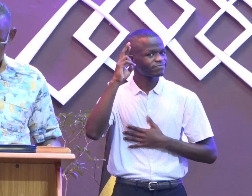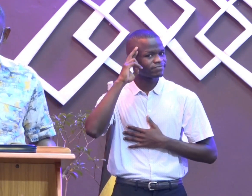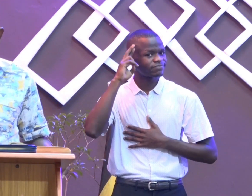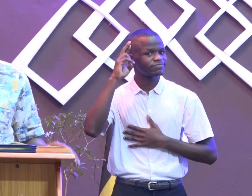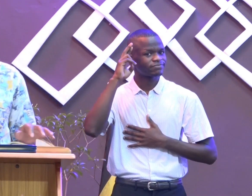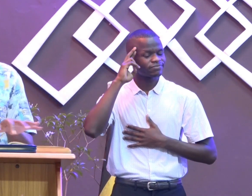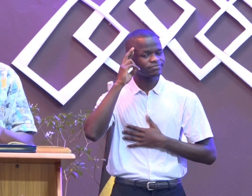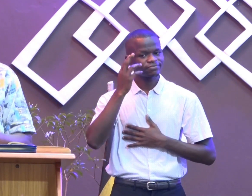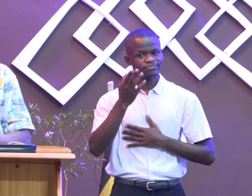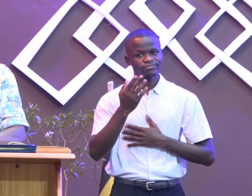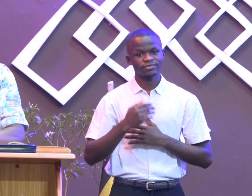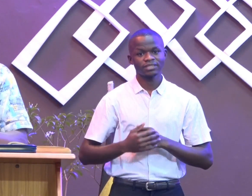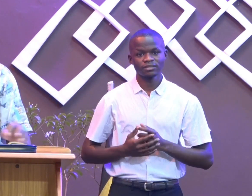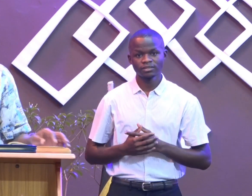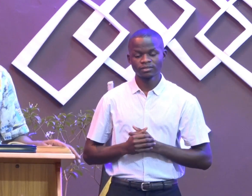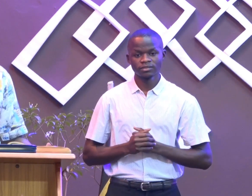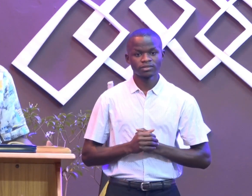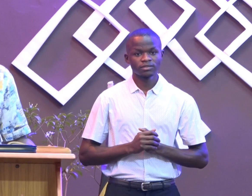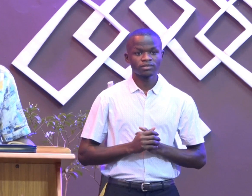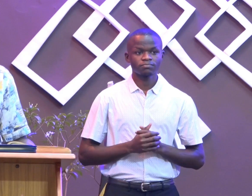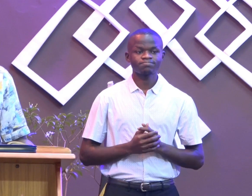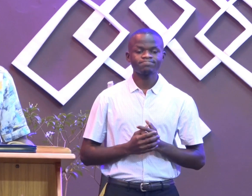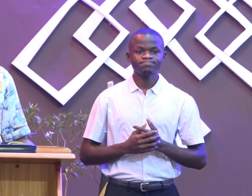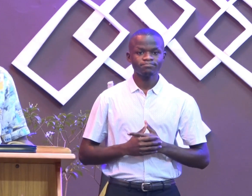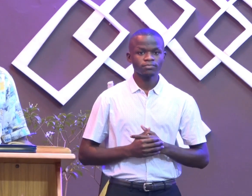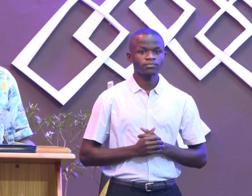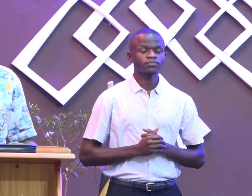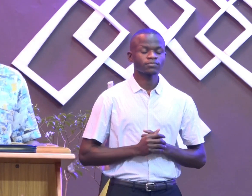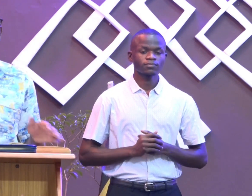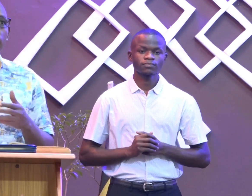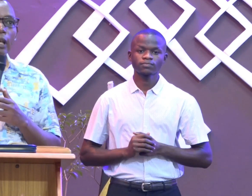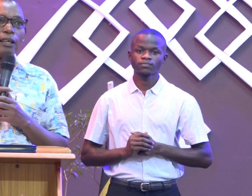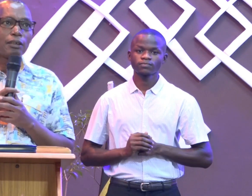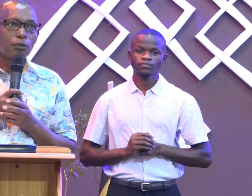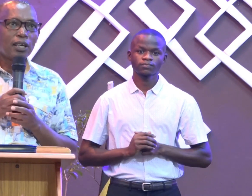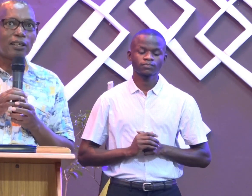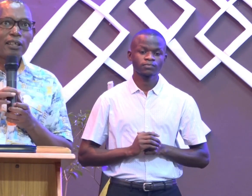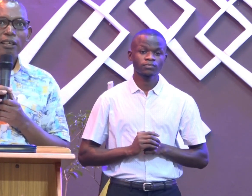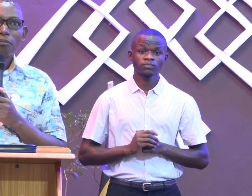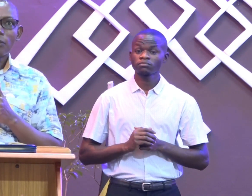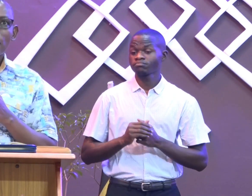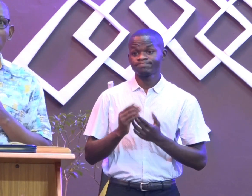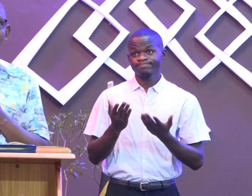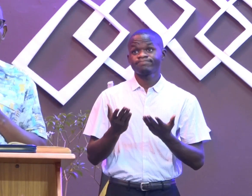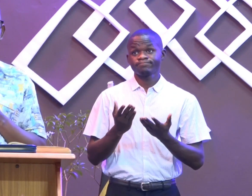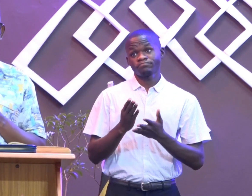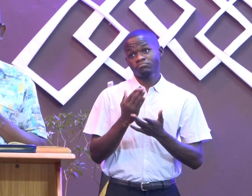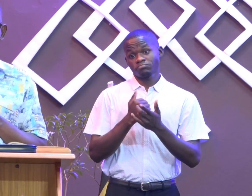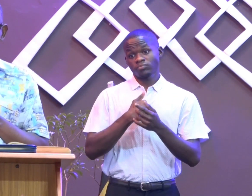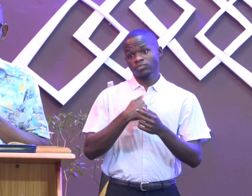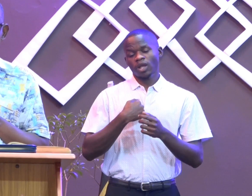our condolences to Mami Favor for the love, the much love we had with our dear bishop. Kulwange